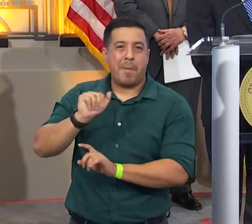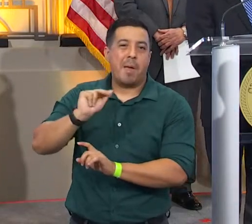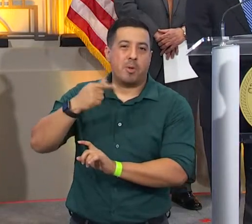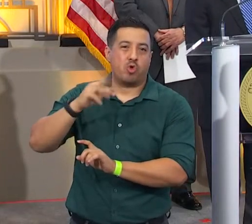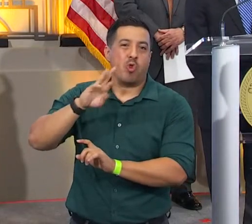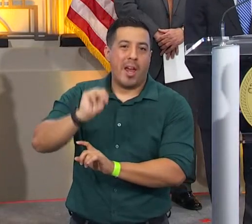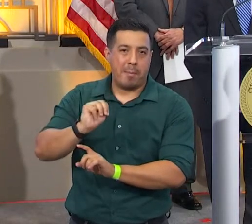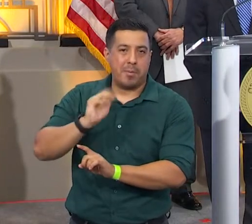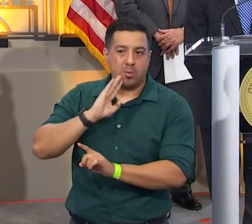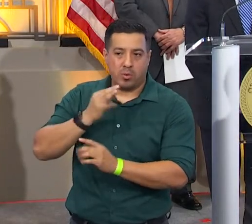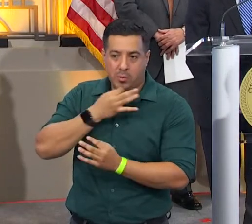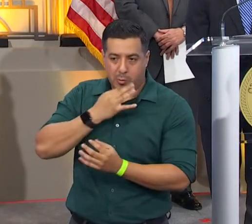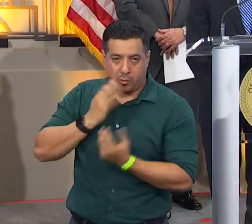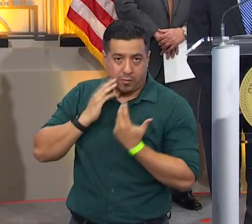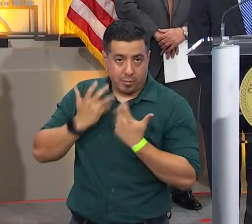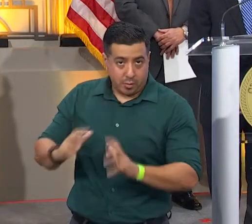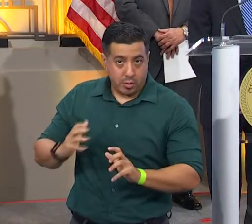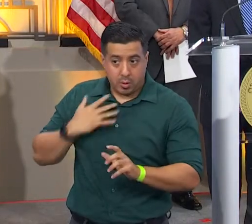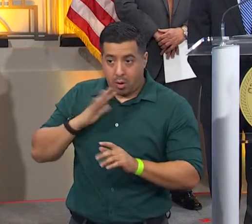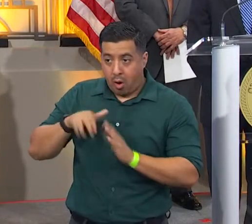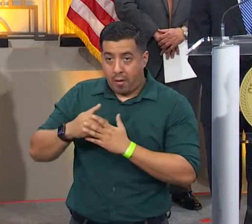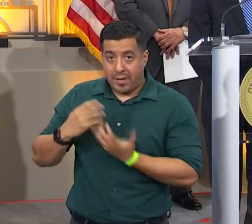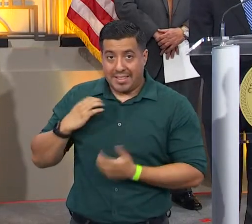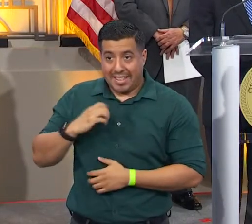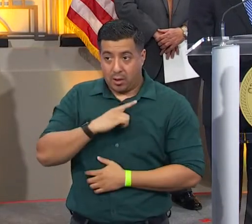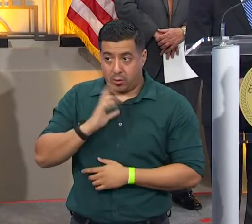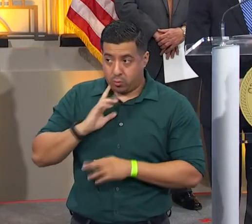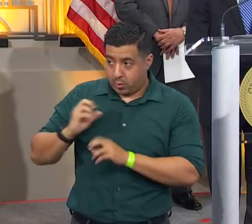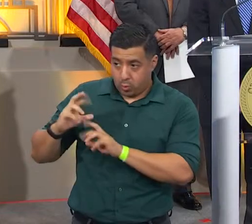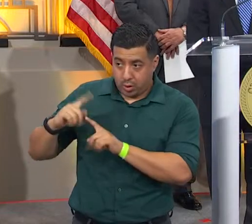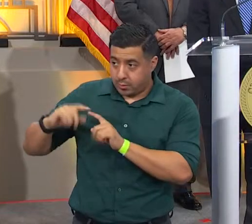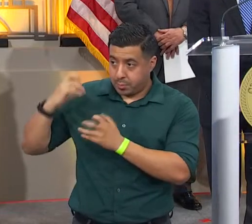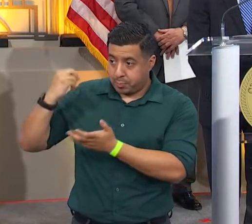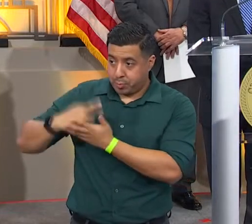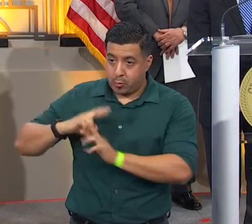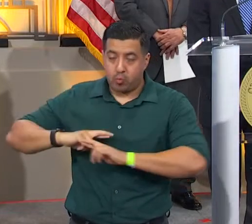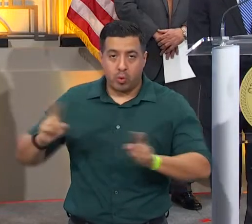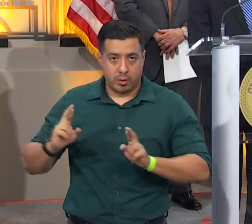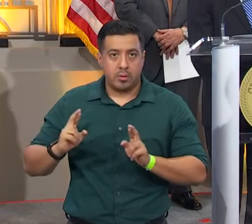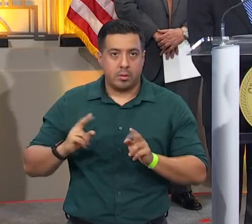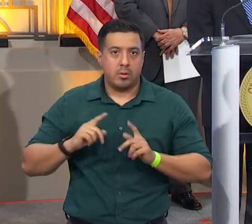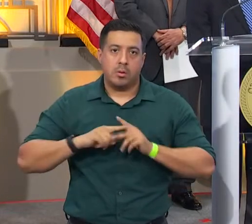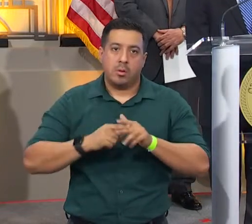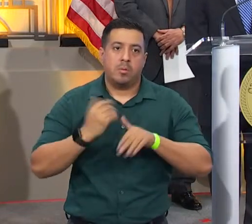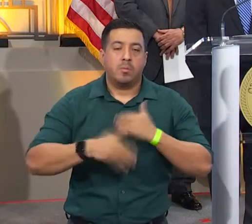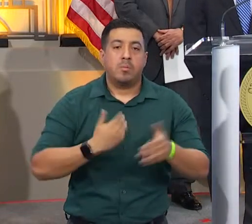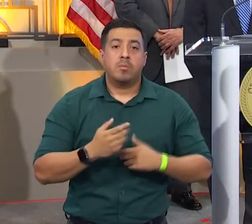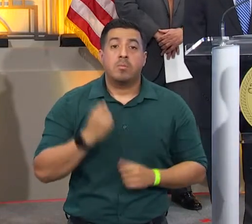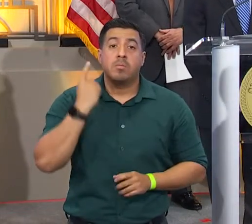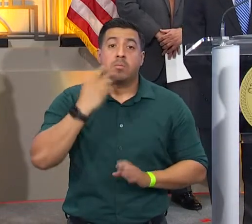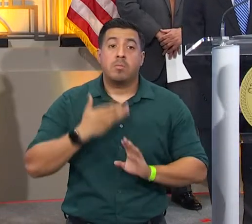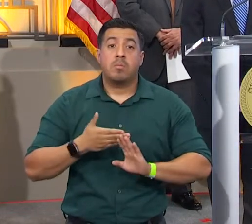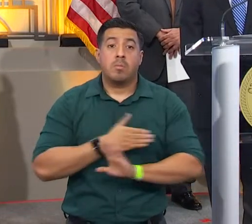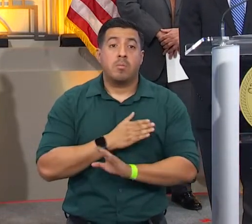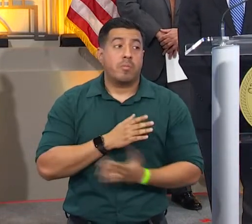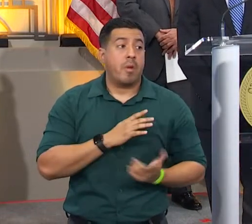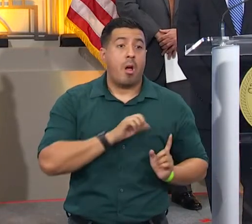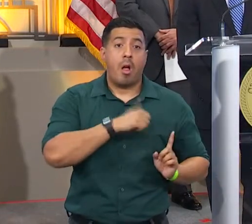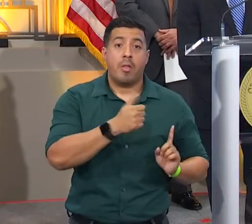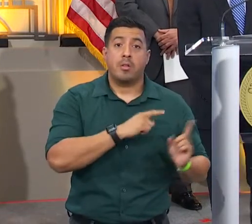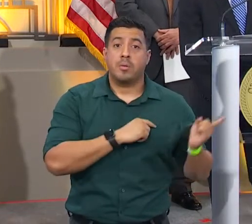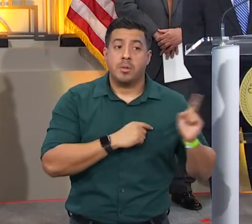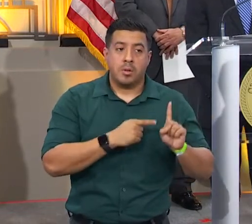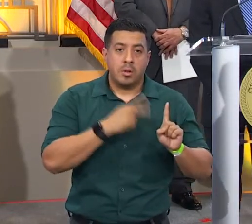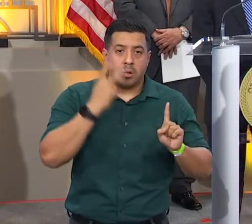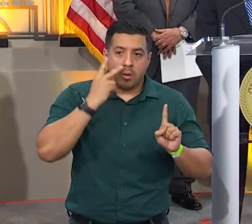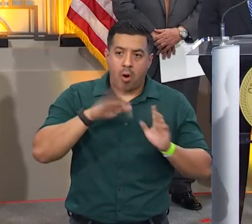take this and brief the council so that we can get this underway. As I said before, our next speaker saw the